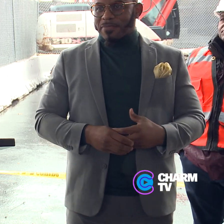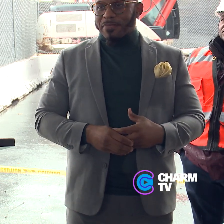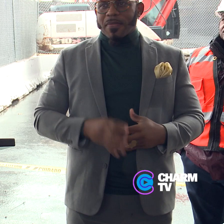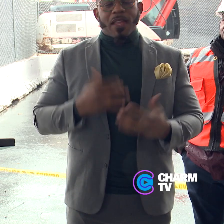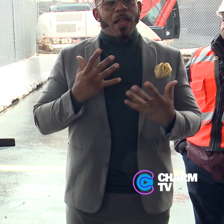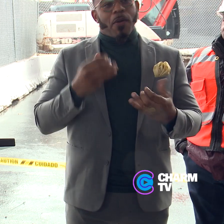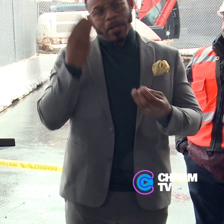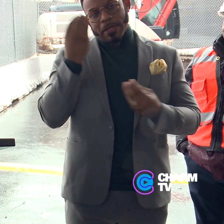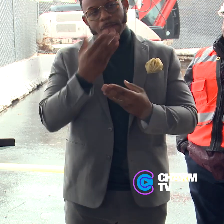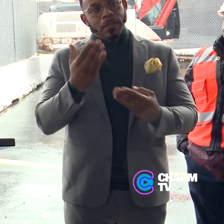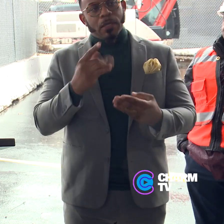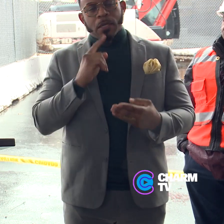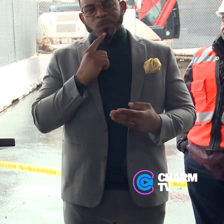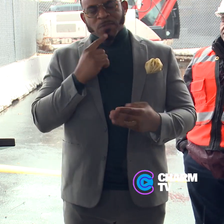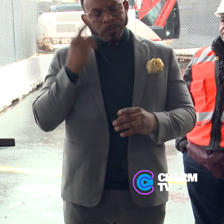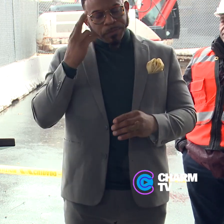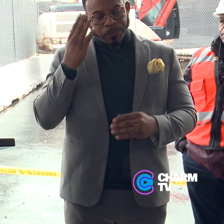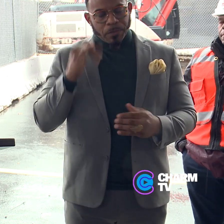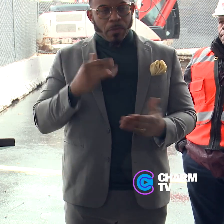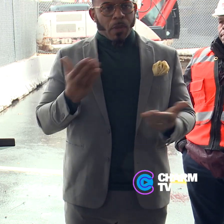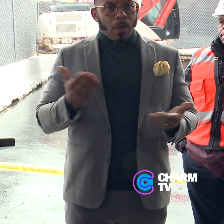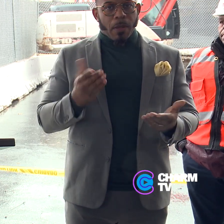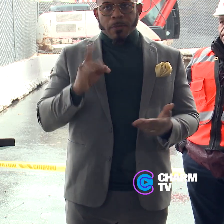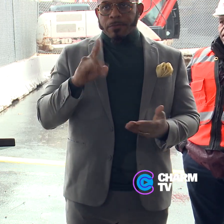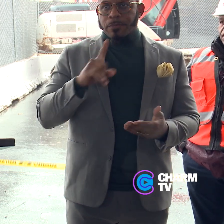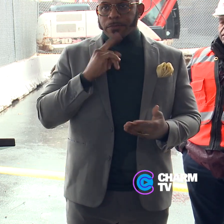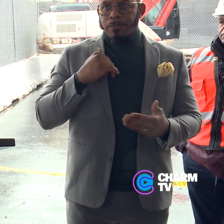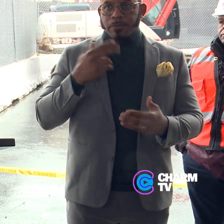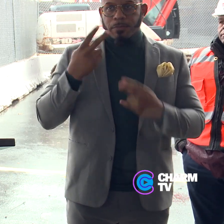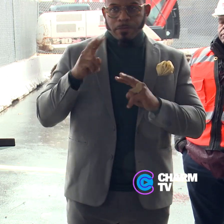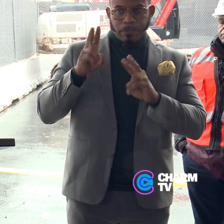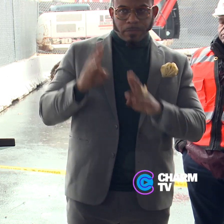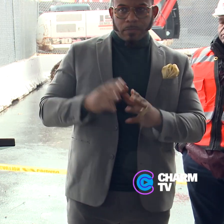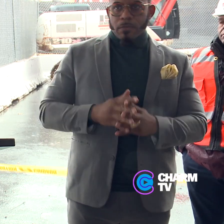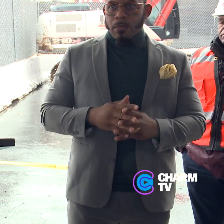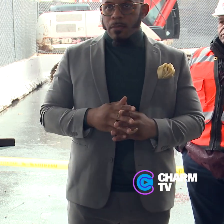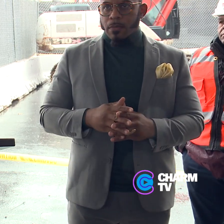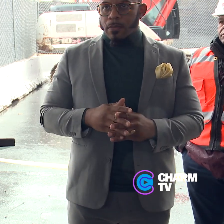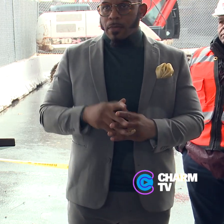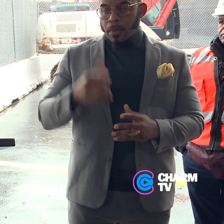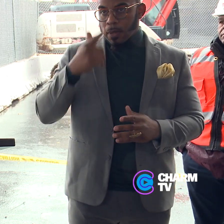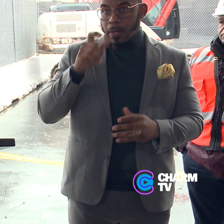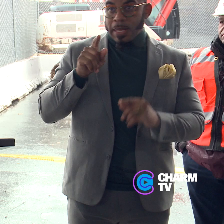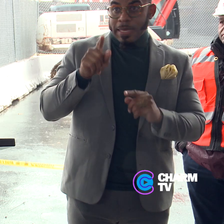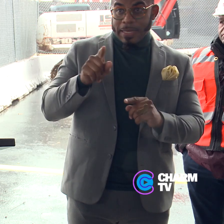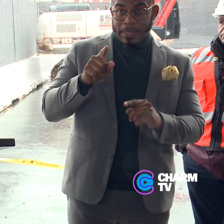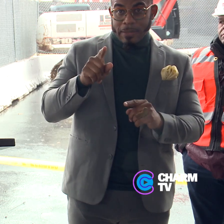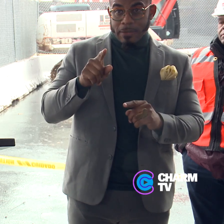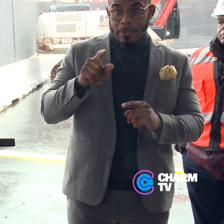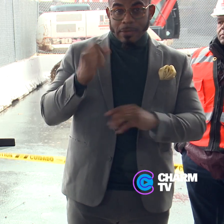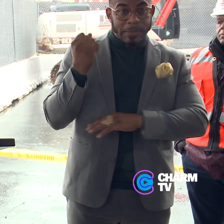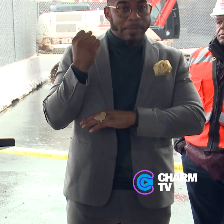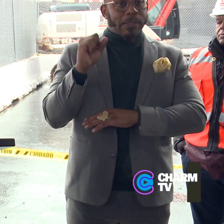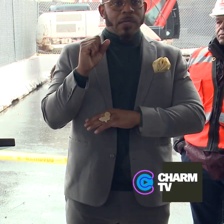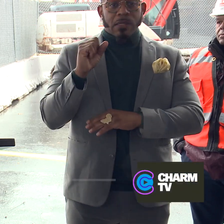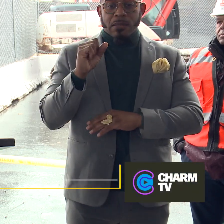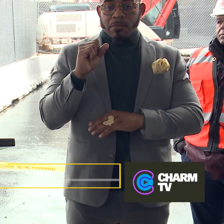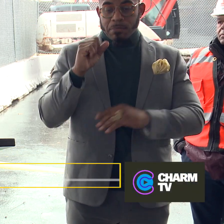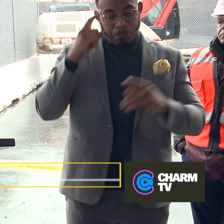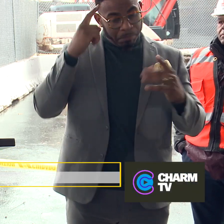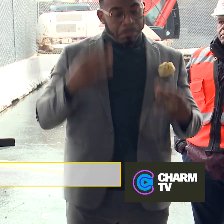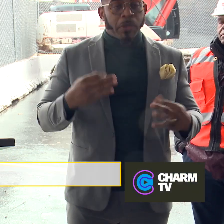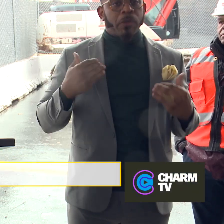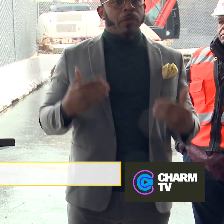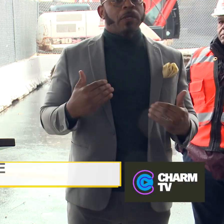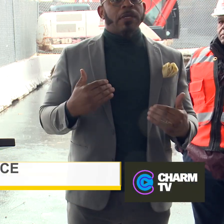But I want to tell you the serious reason why David Bramble is my hero. It's because he stands up